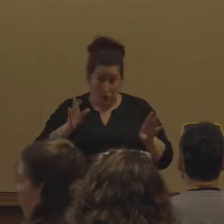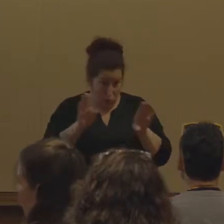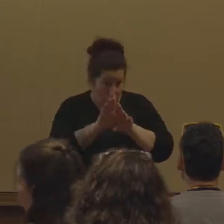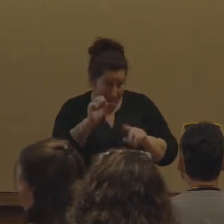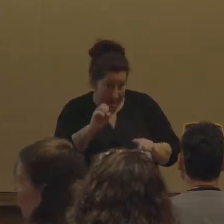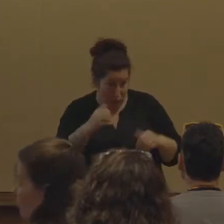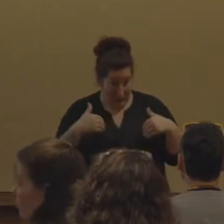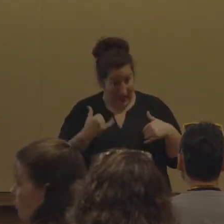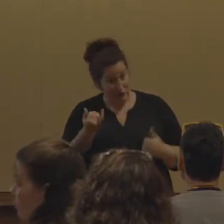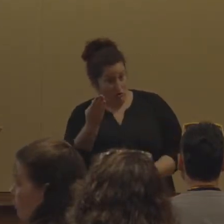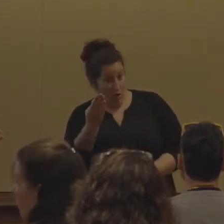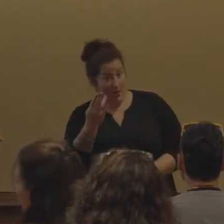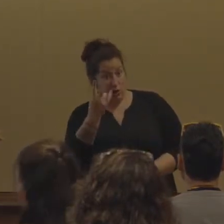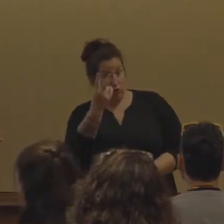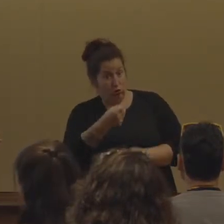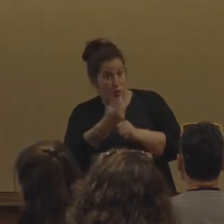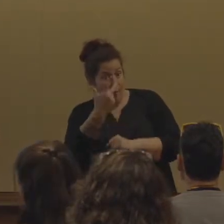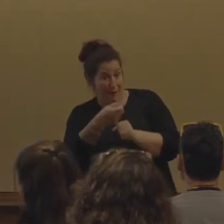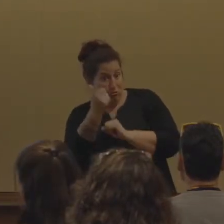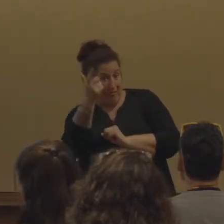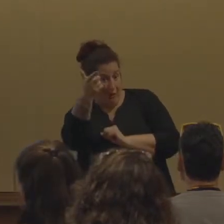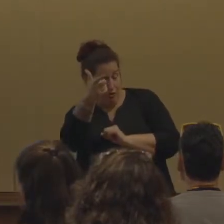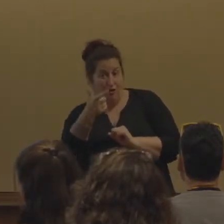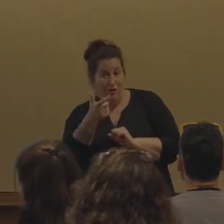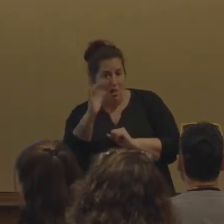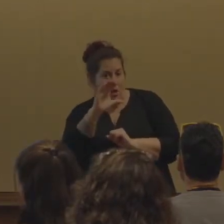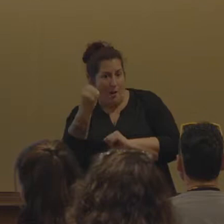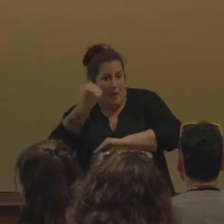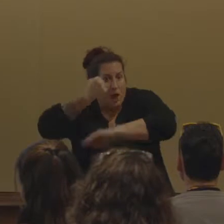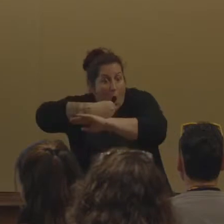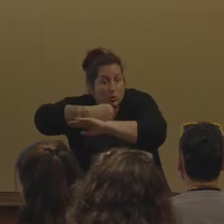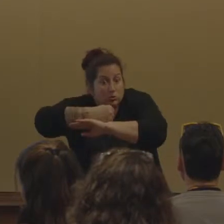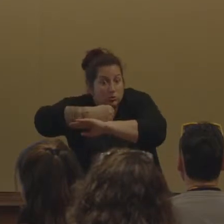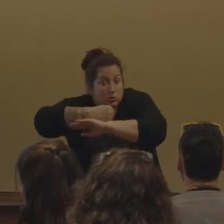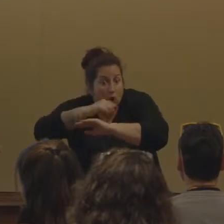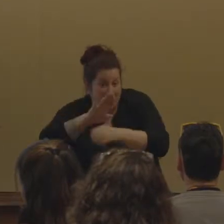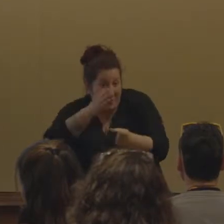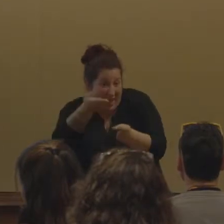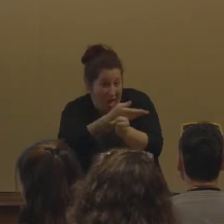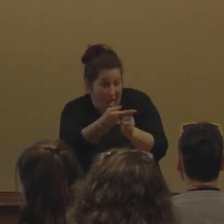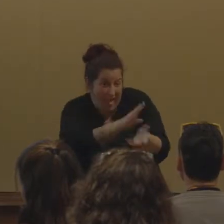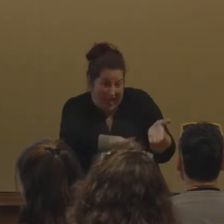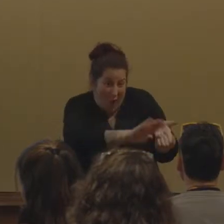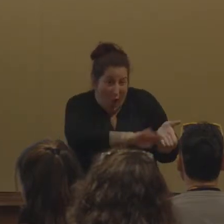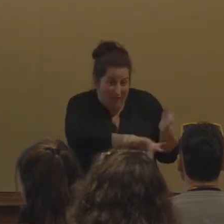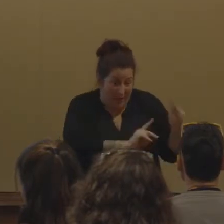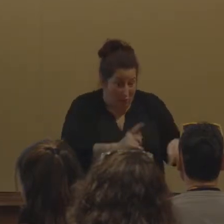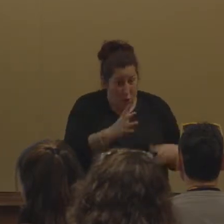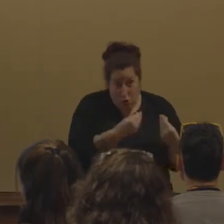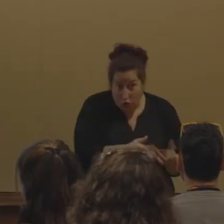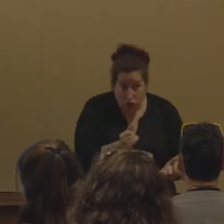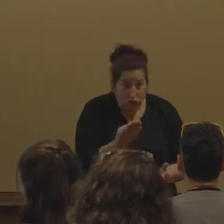case, and it's 2-3 years down the road and that company closed, or maybe they laid off some folks and you lost your job, maybe